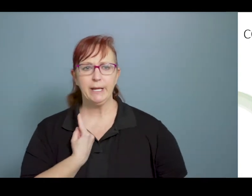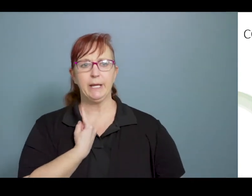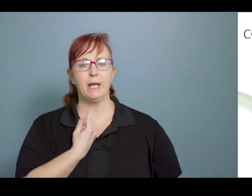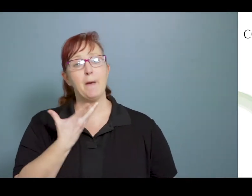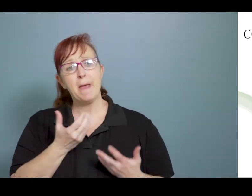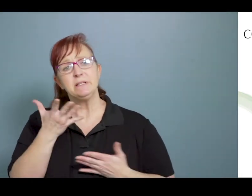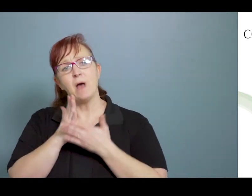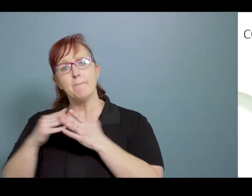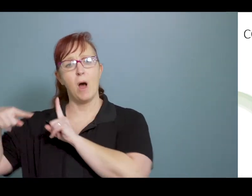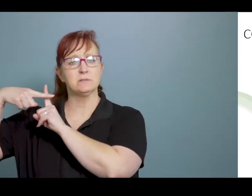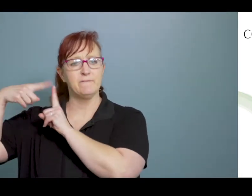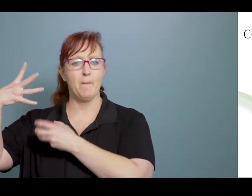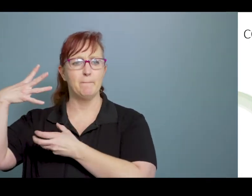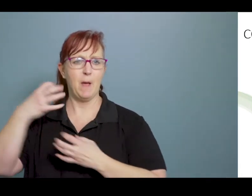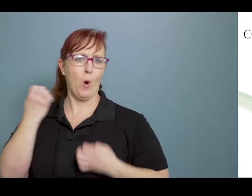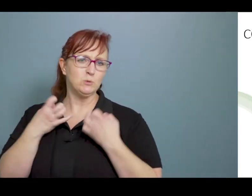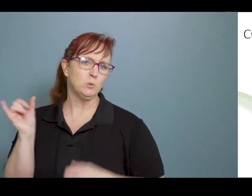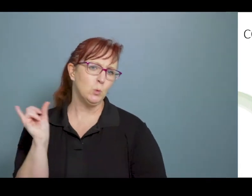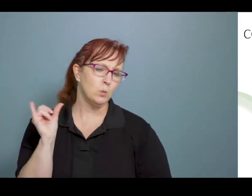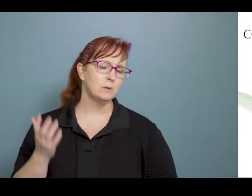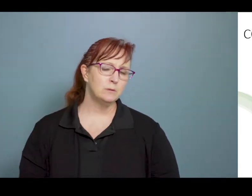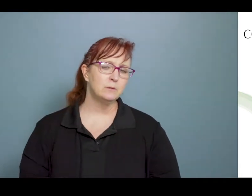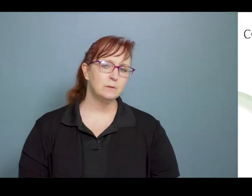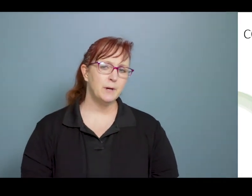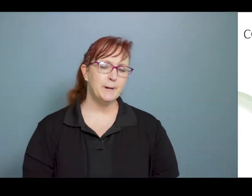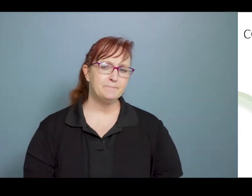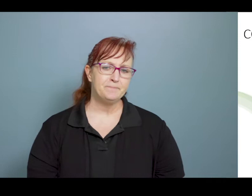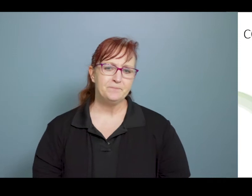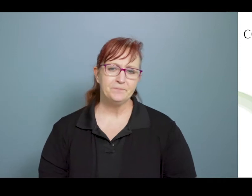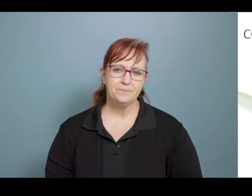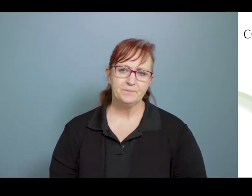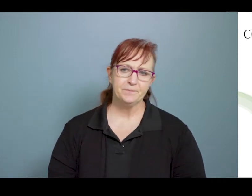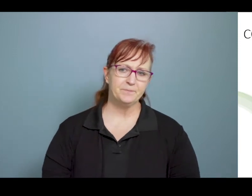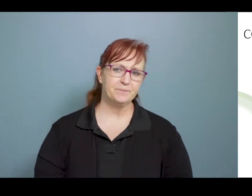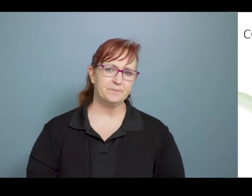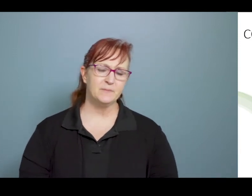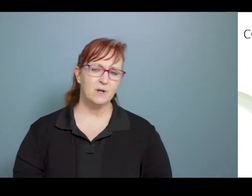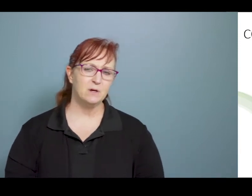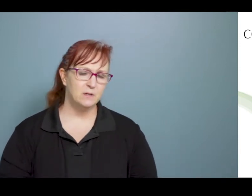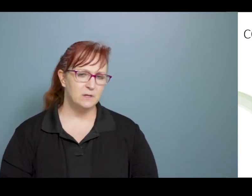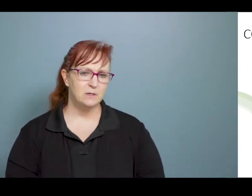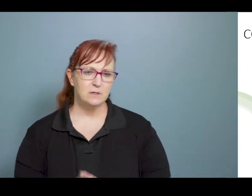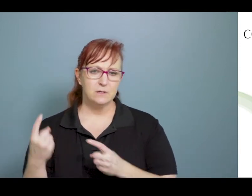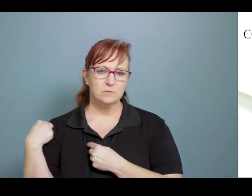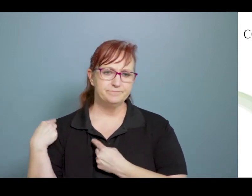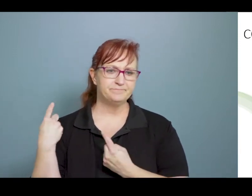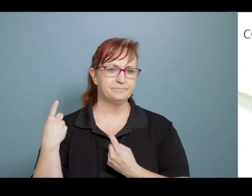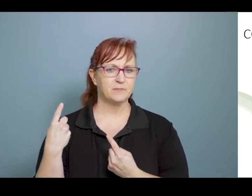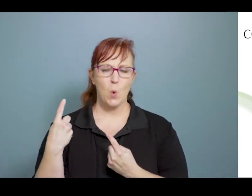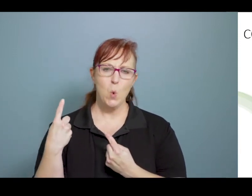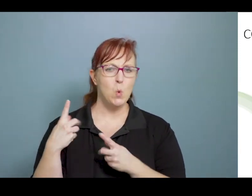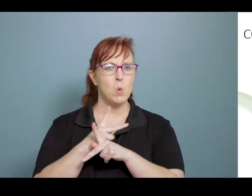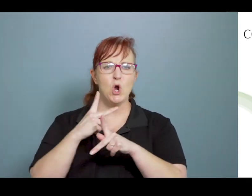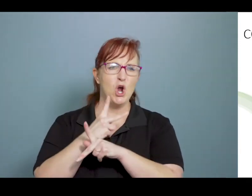some positive emotions in there. And it's really been